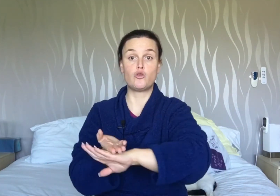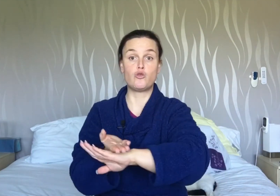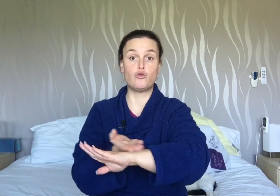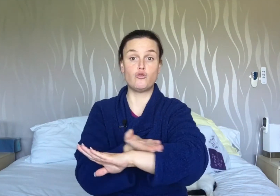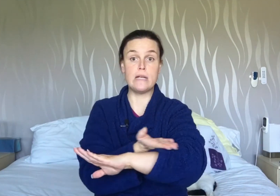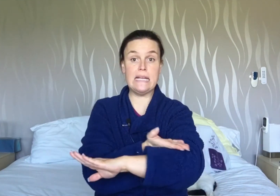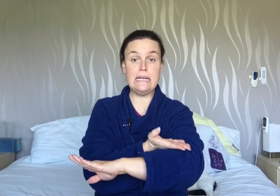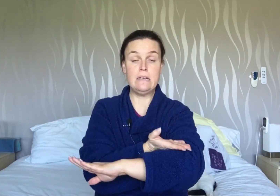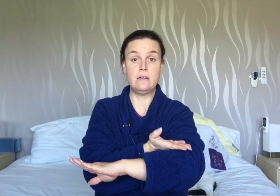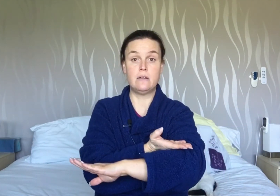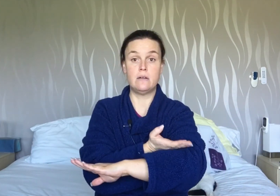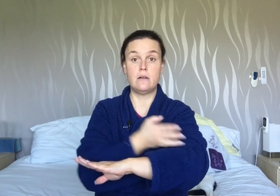green,